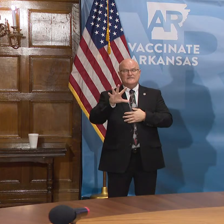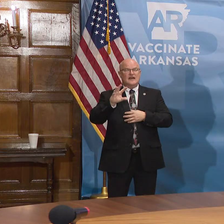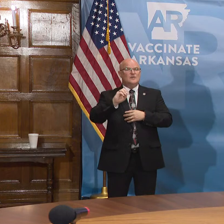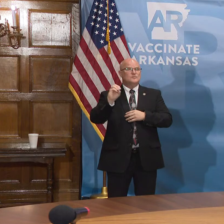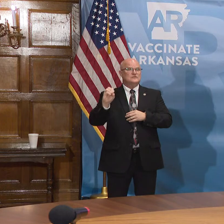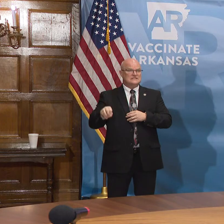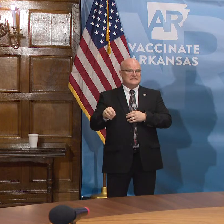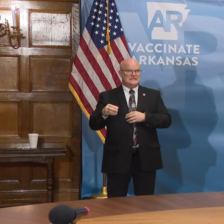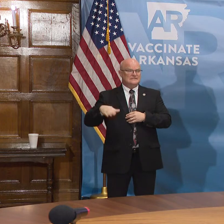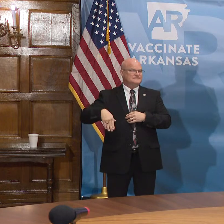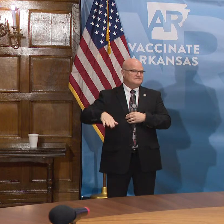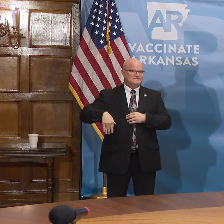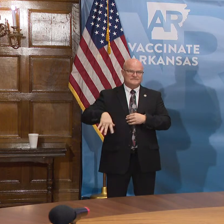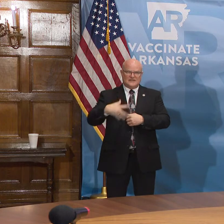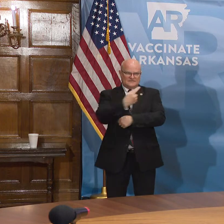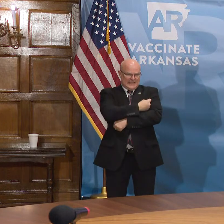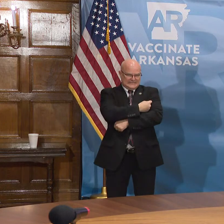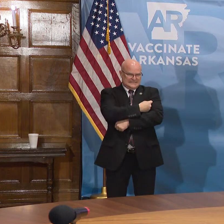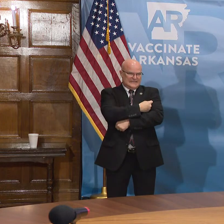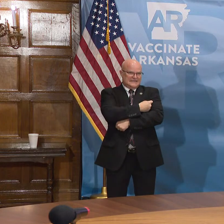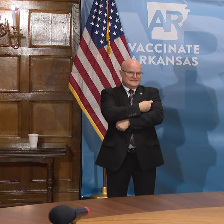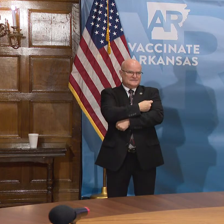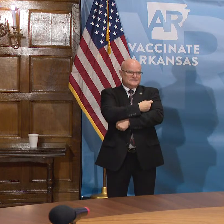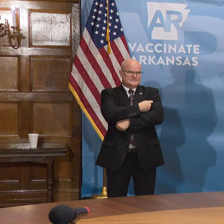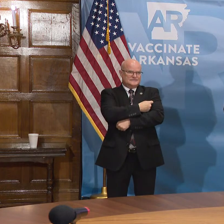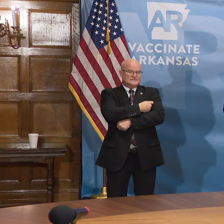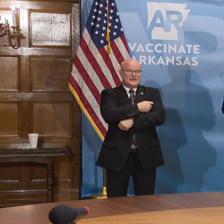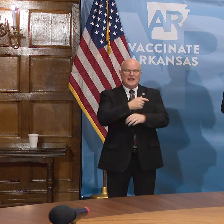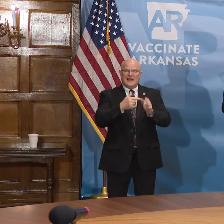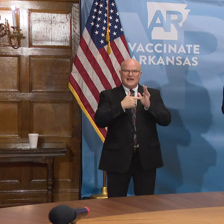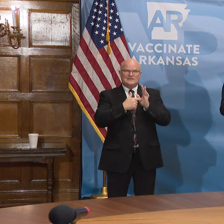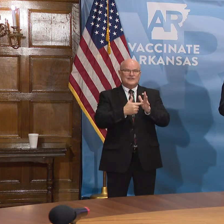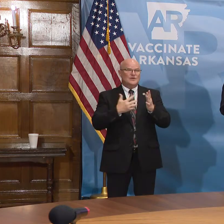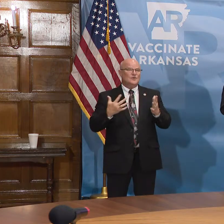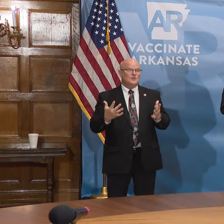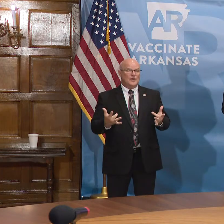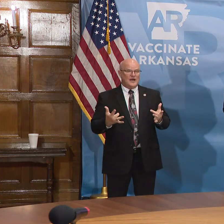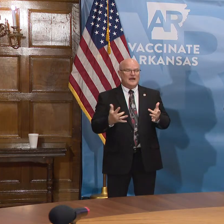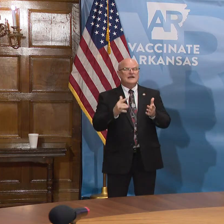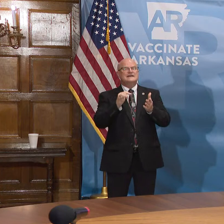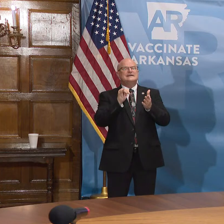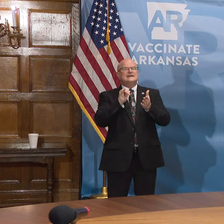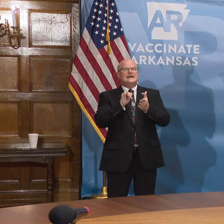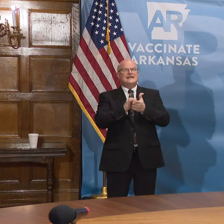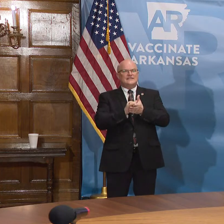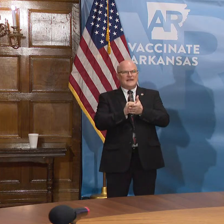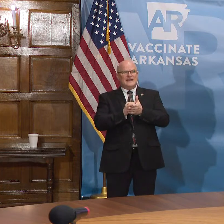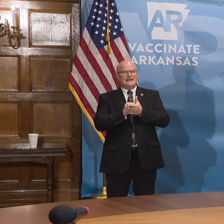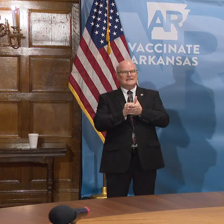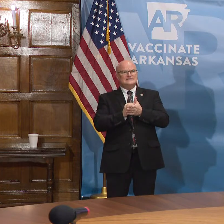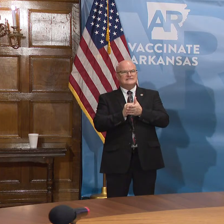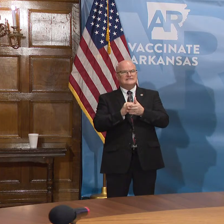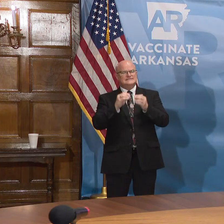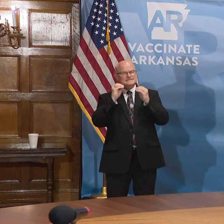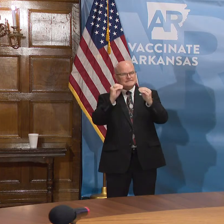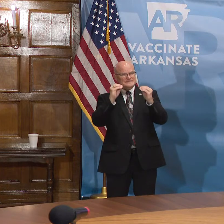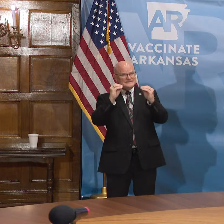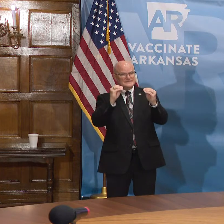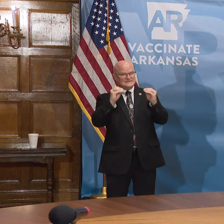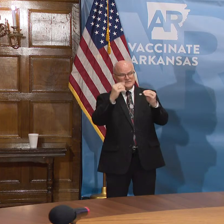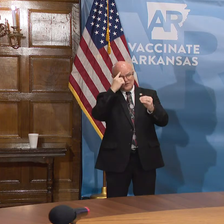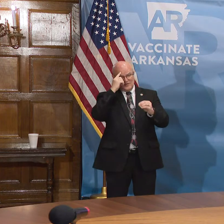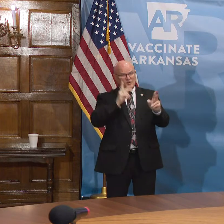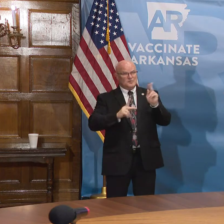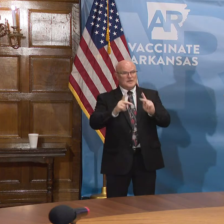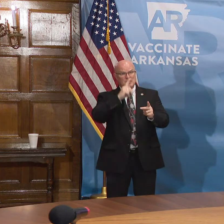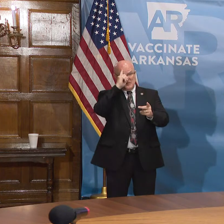85% have not been fully vaccinated. I show that because that is the educational tool for